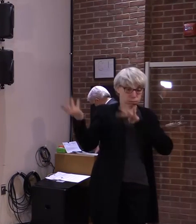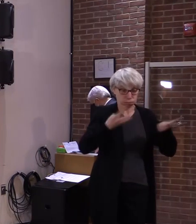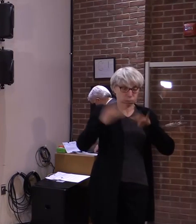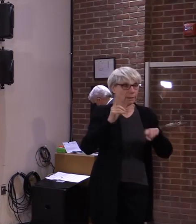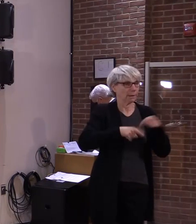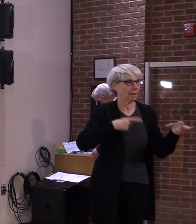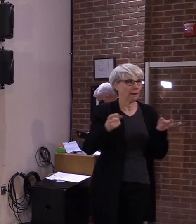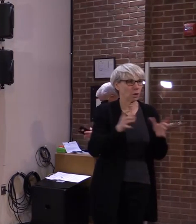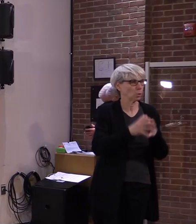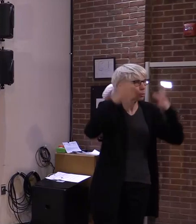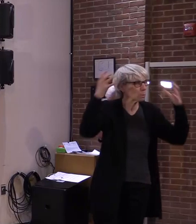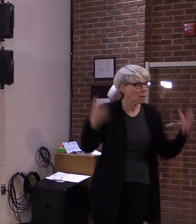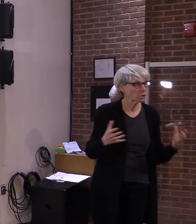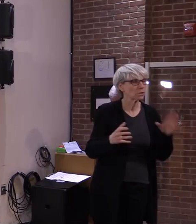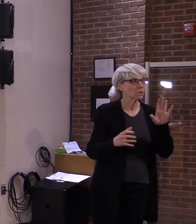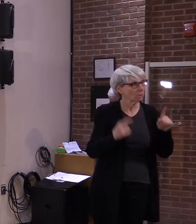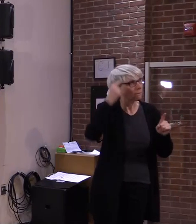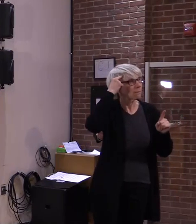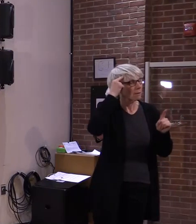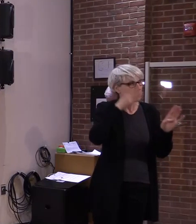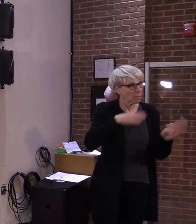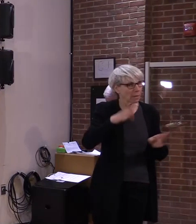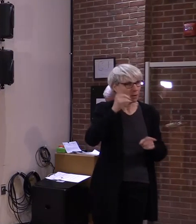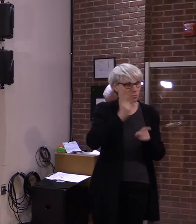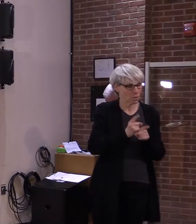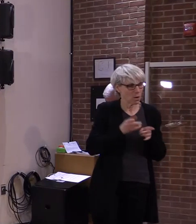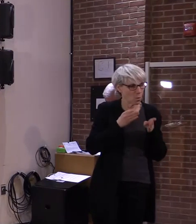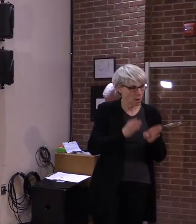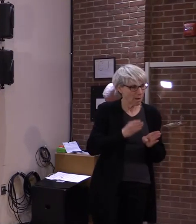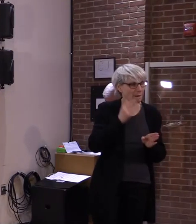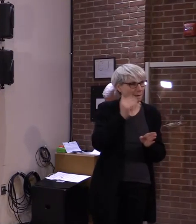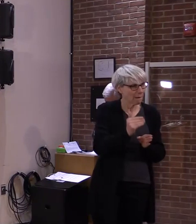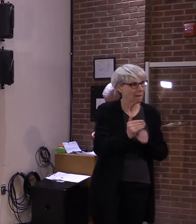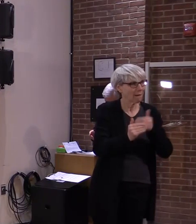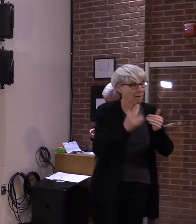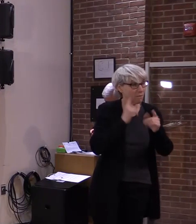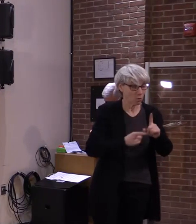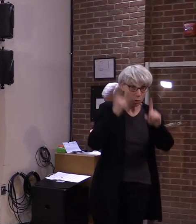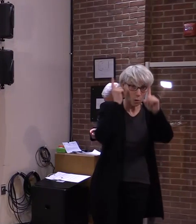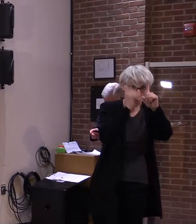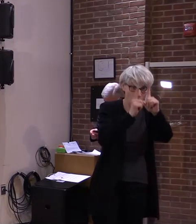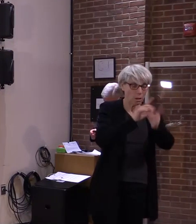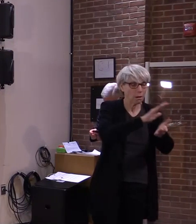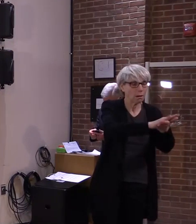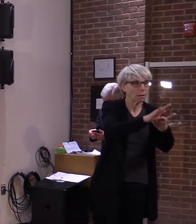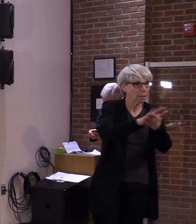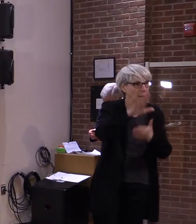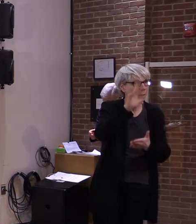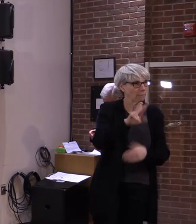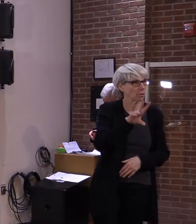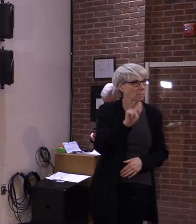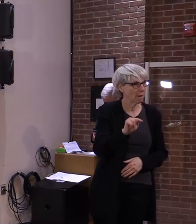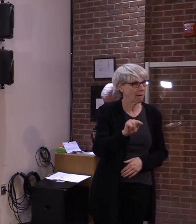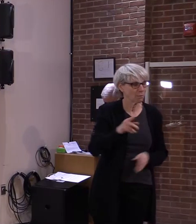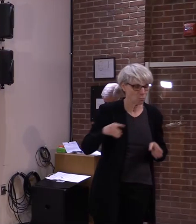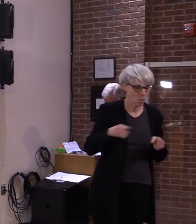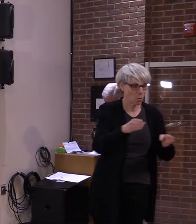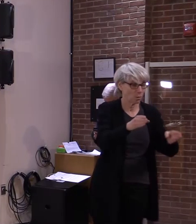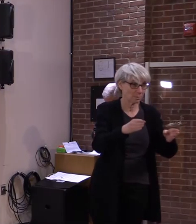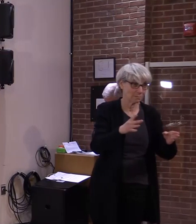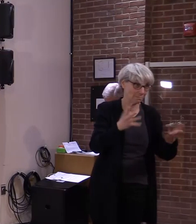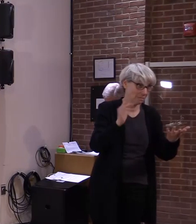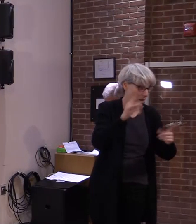sure that we, you know, get the desired goal of cleaning up the roadways, if that's what the goal is. Again,